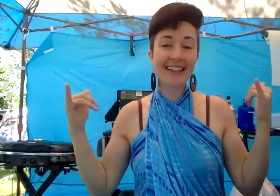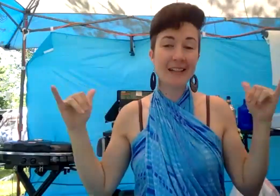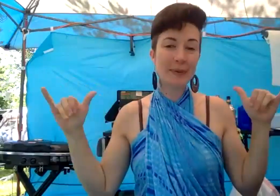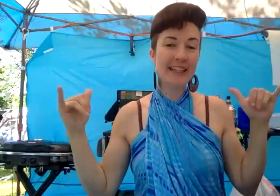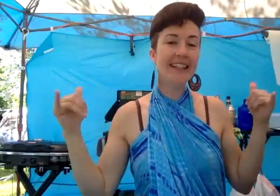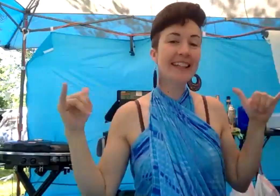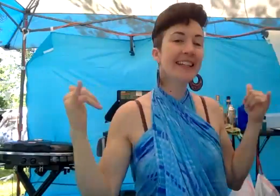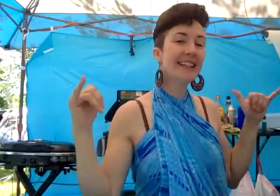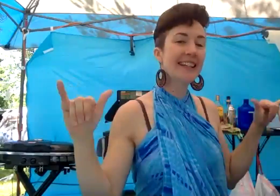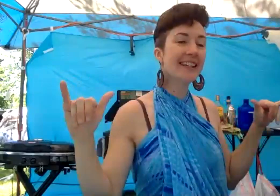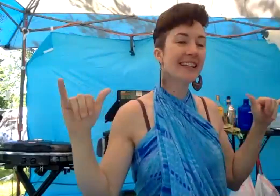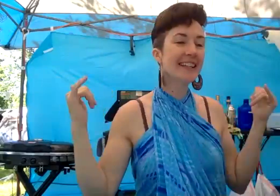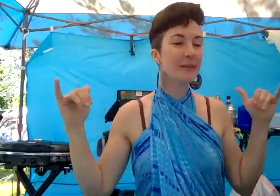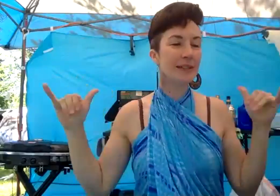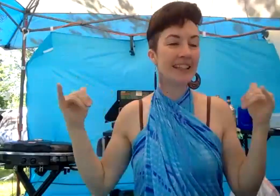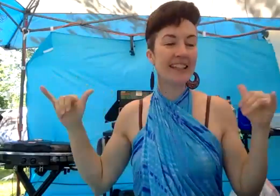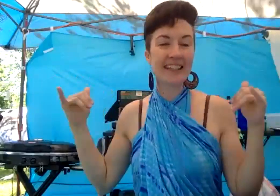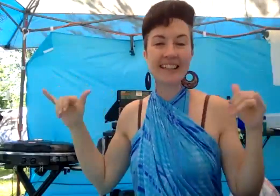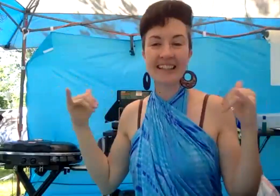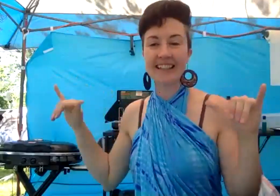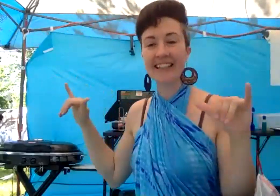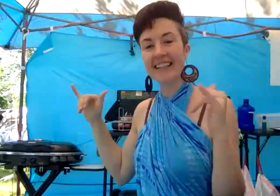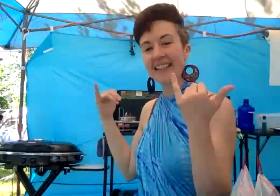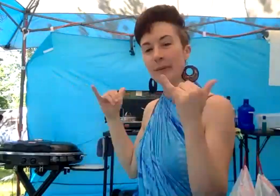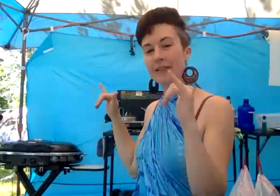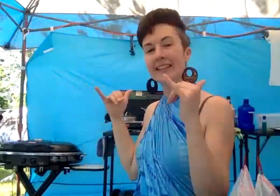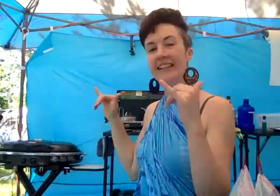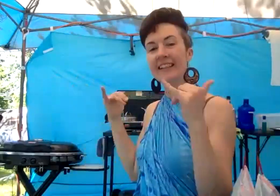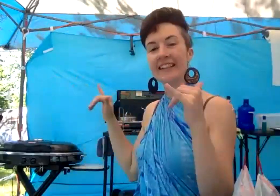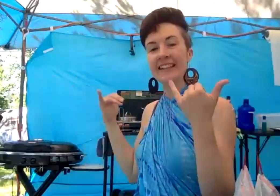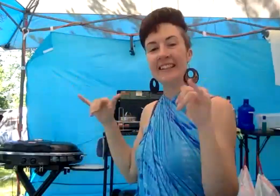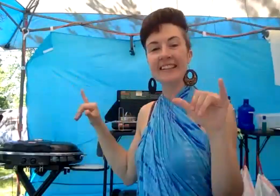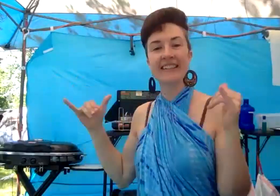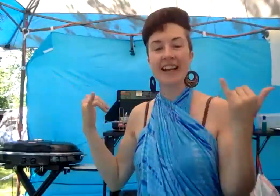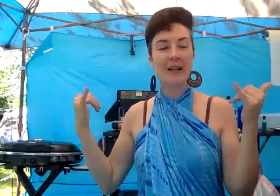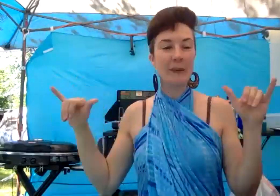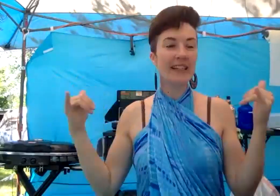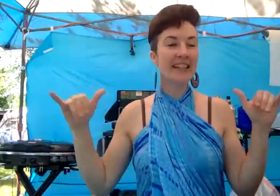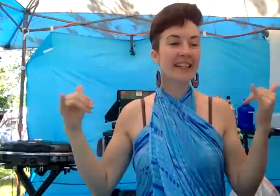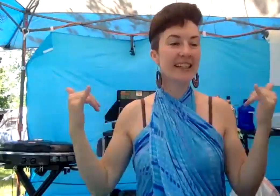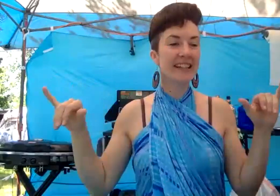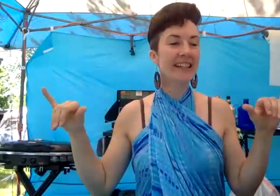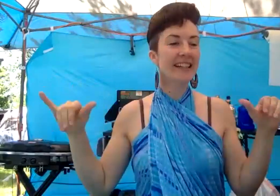Play, play, play, play.